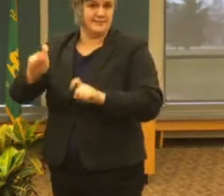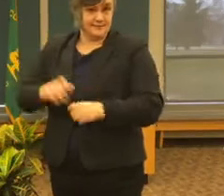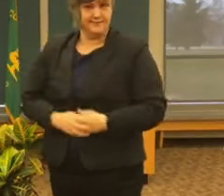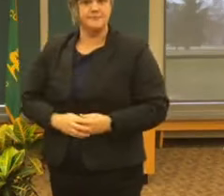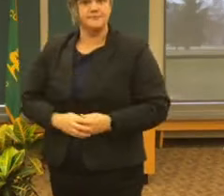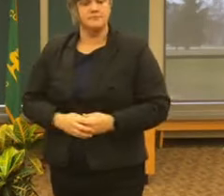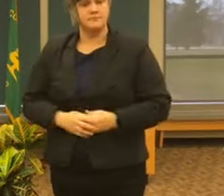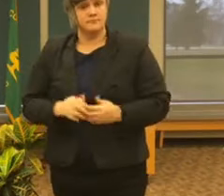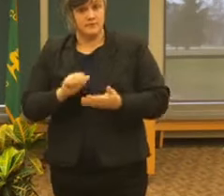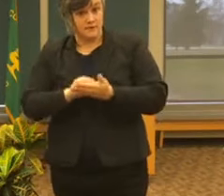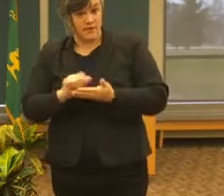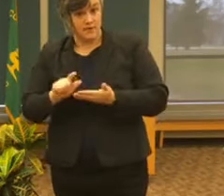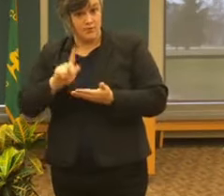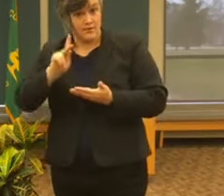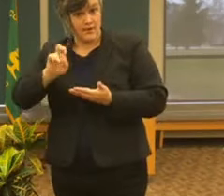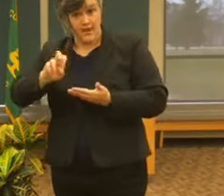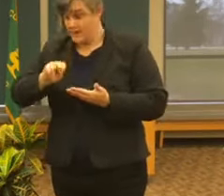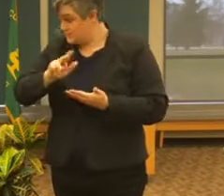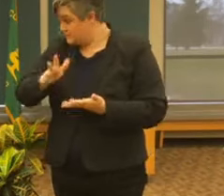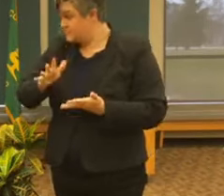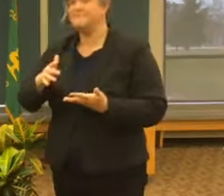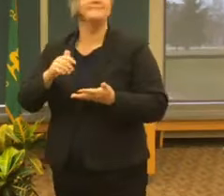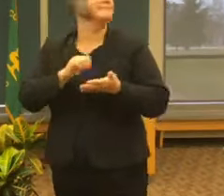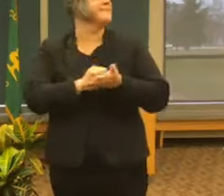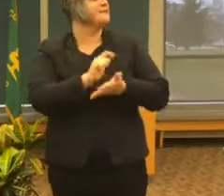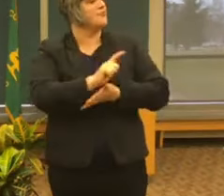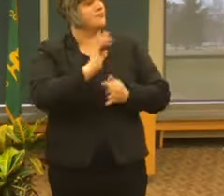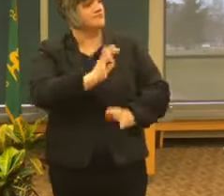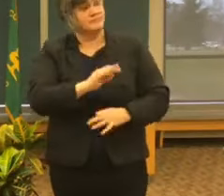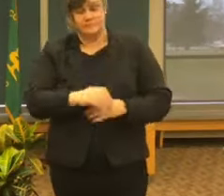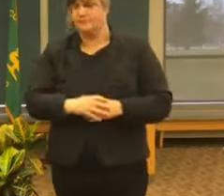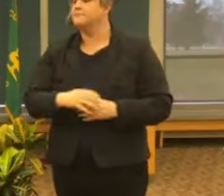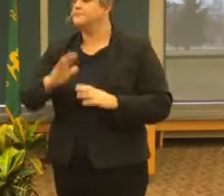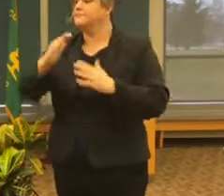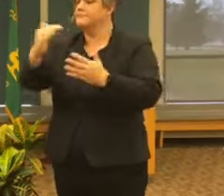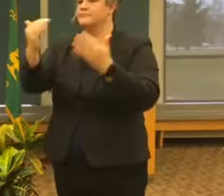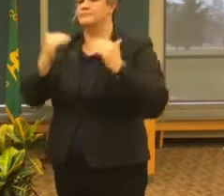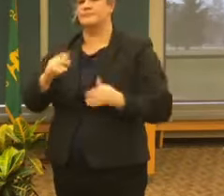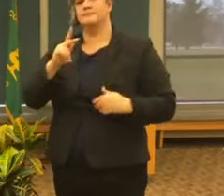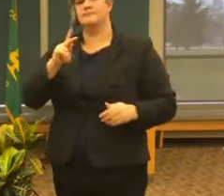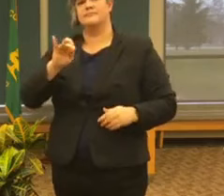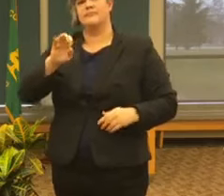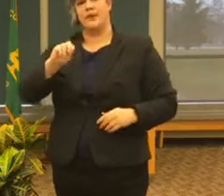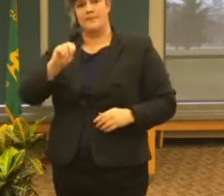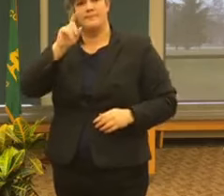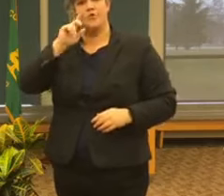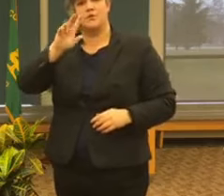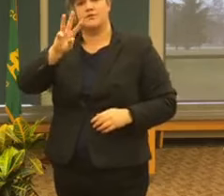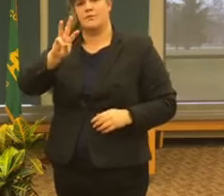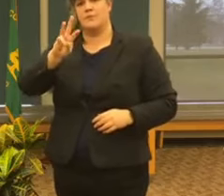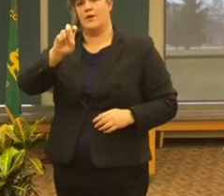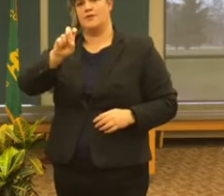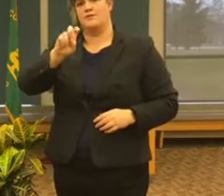Is that it, Ken? That's it. Thank you, sir. Kim, is it WXYZ?